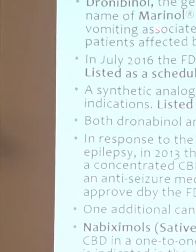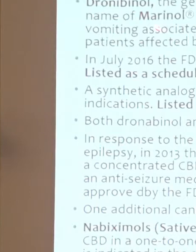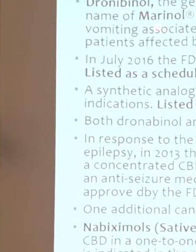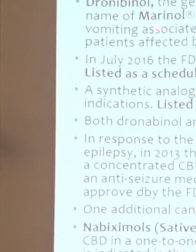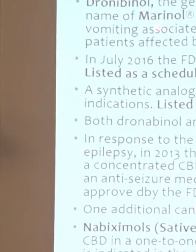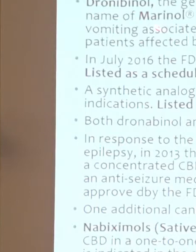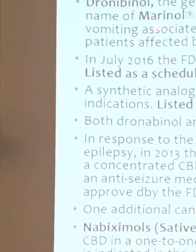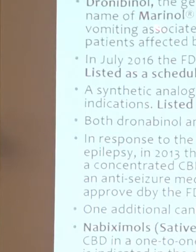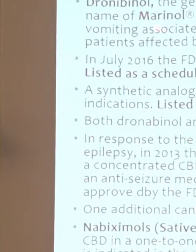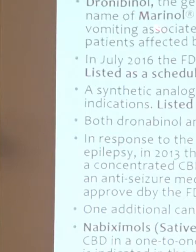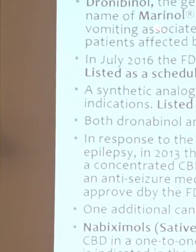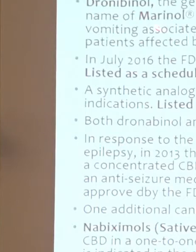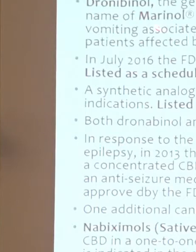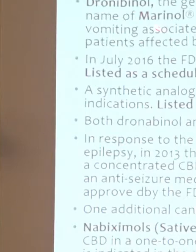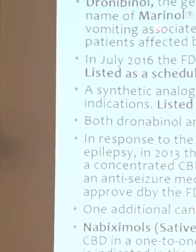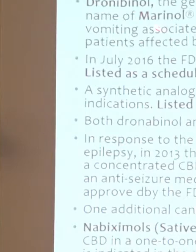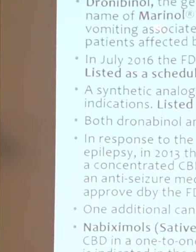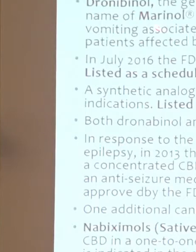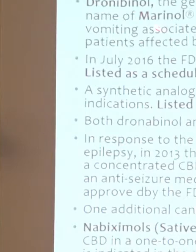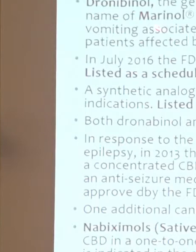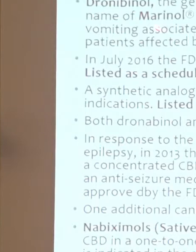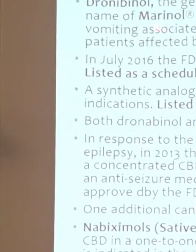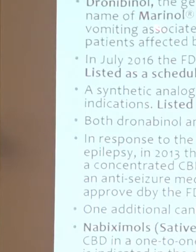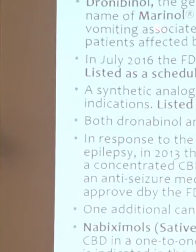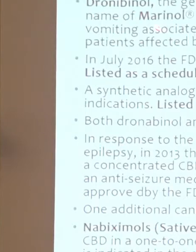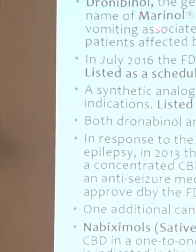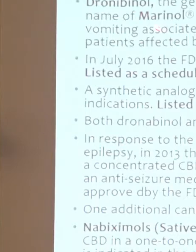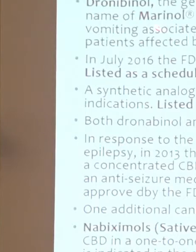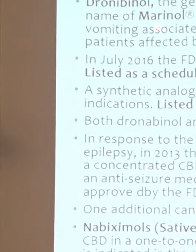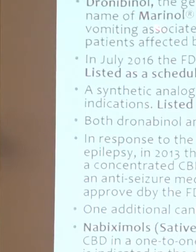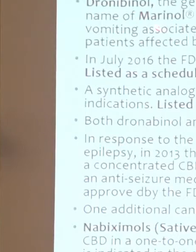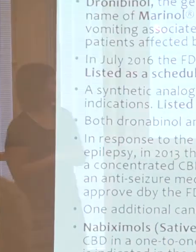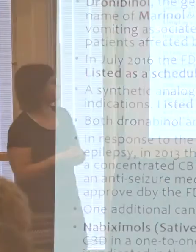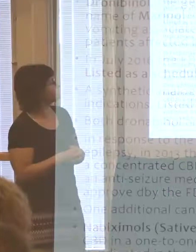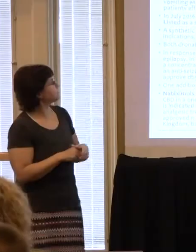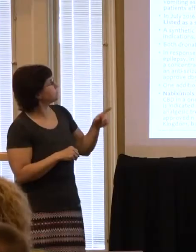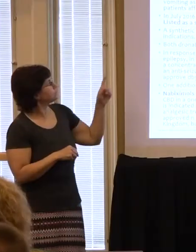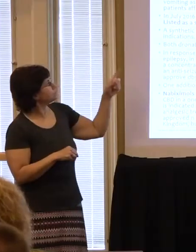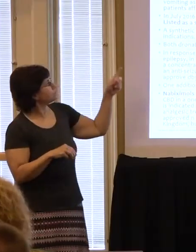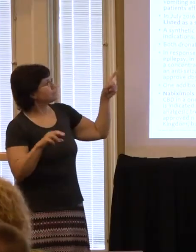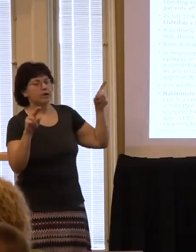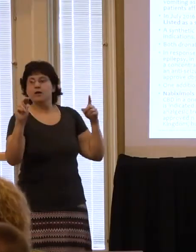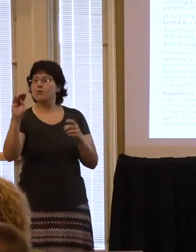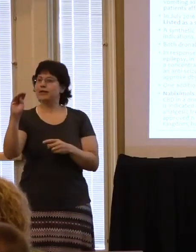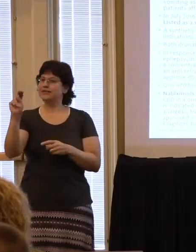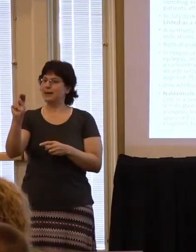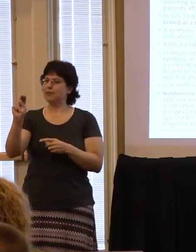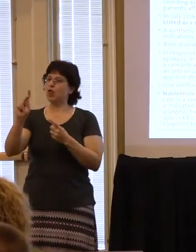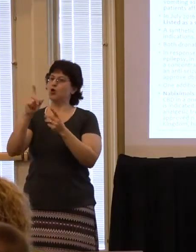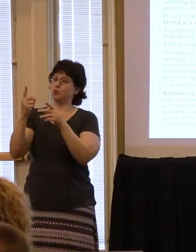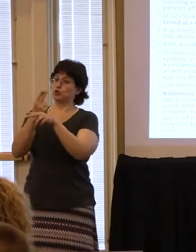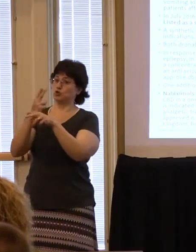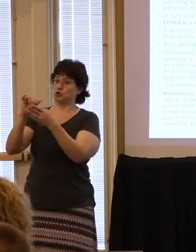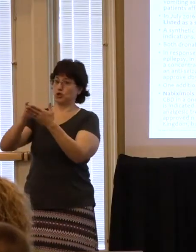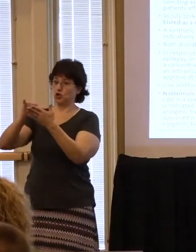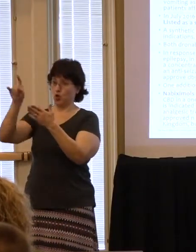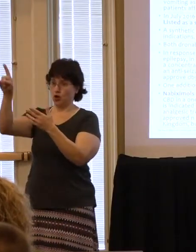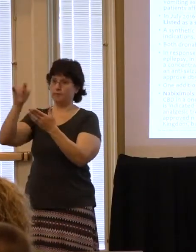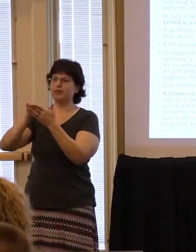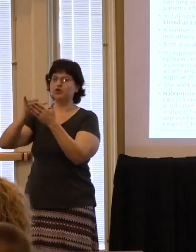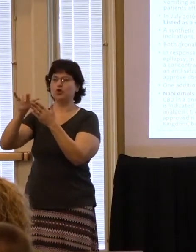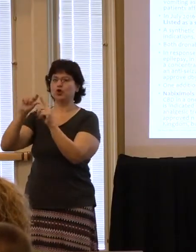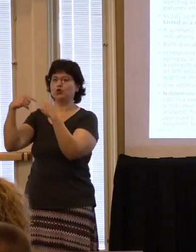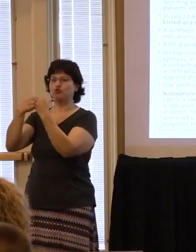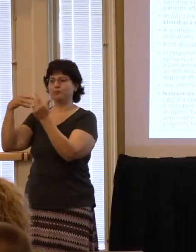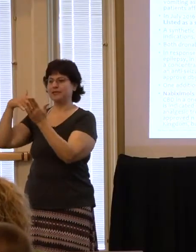and wasting syndrome. Okay, same indication. When nabilone was used in New York by the New York group